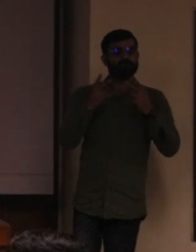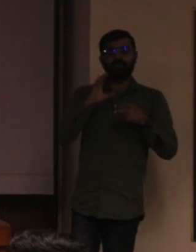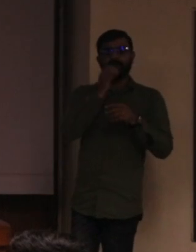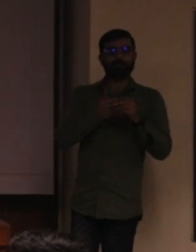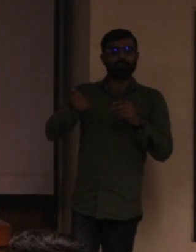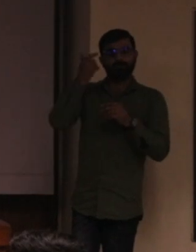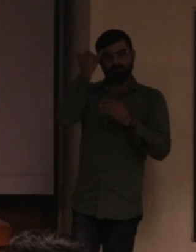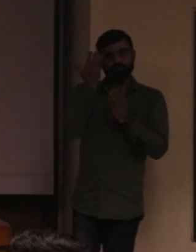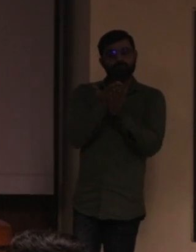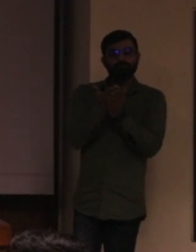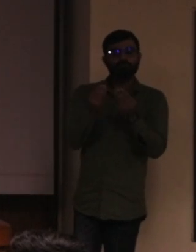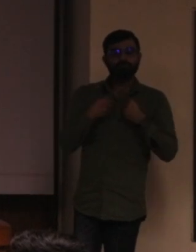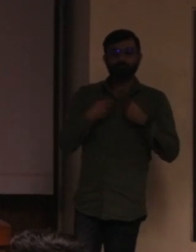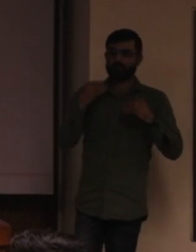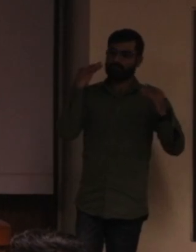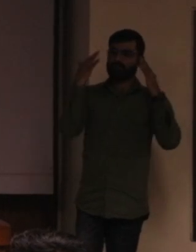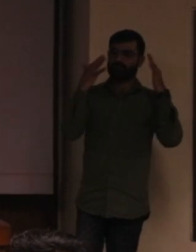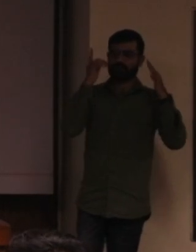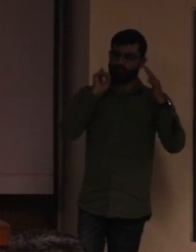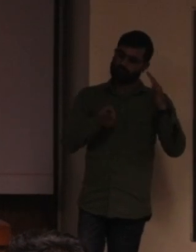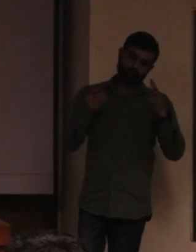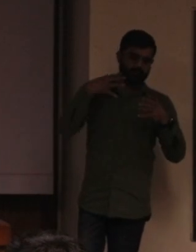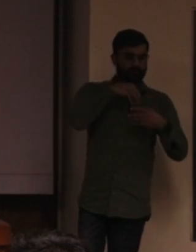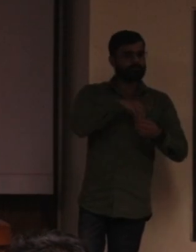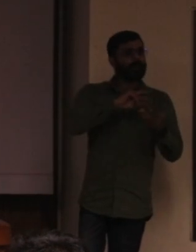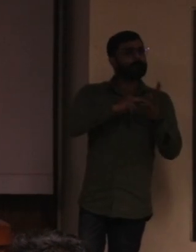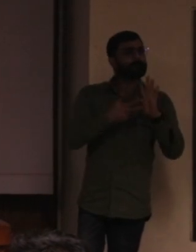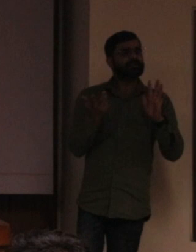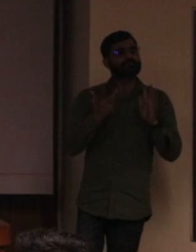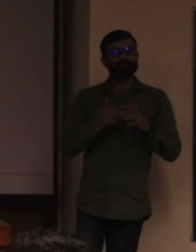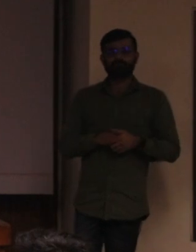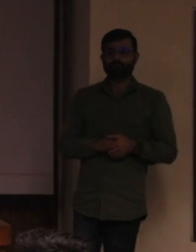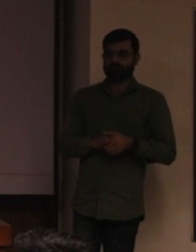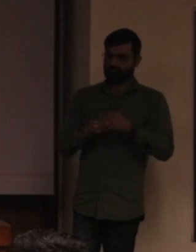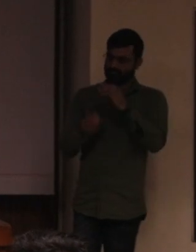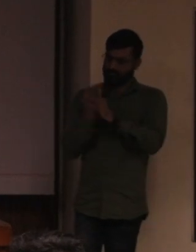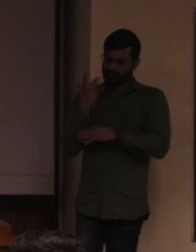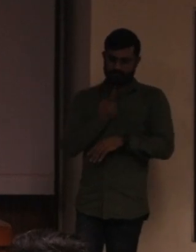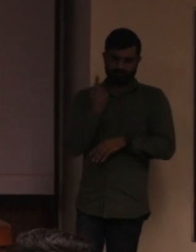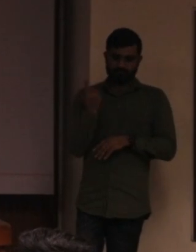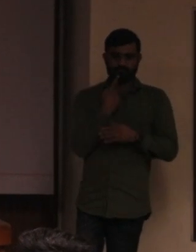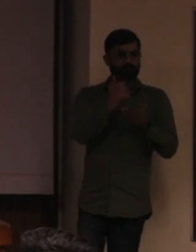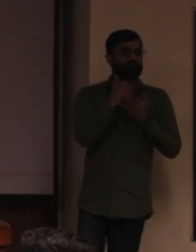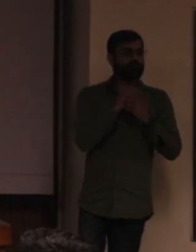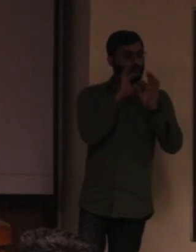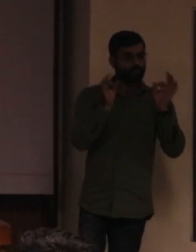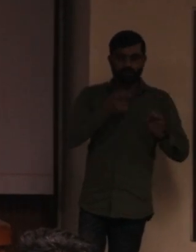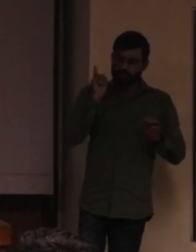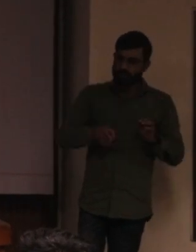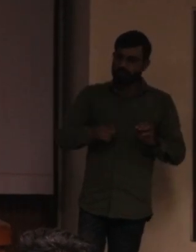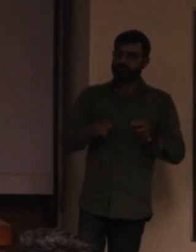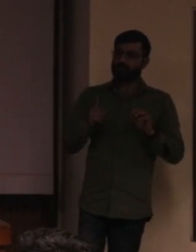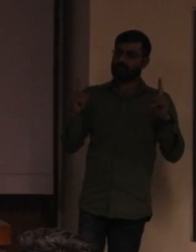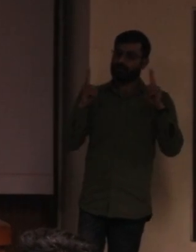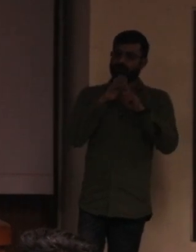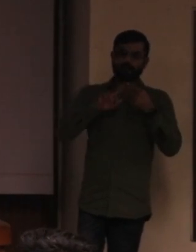suggested that wild must be kept wild. What does that mean? Plant alone cannot help you. You need to create